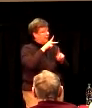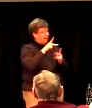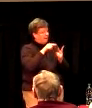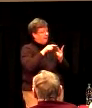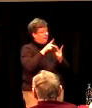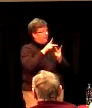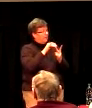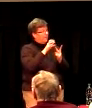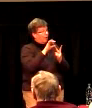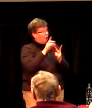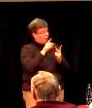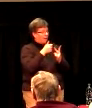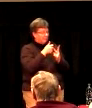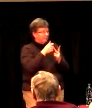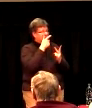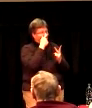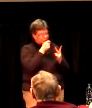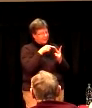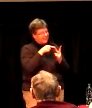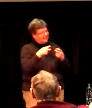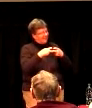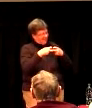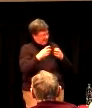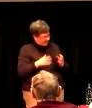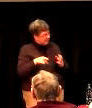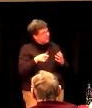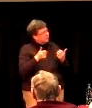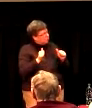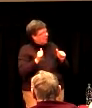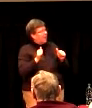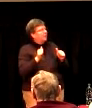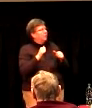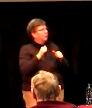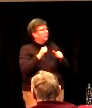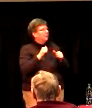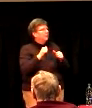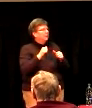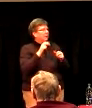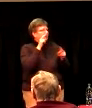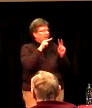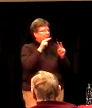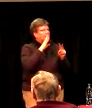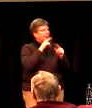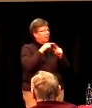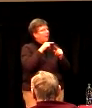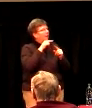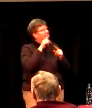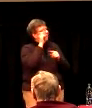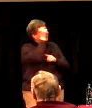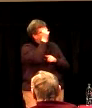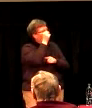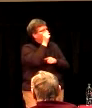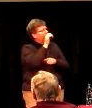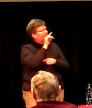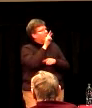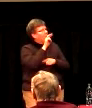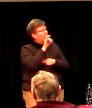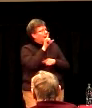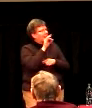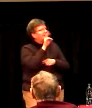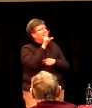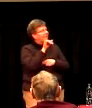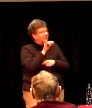interesting fellow. He was a physicist. He was trying to make observations on the theory of general relativity and also cosmic